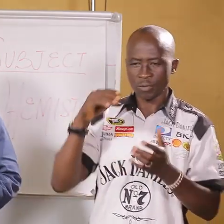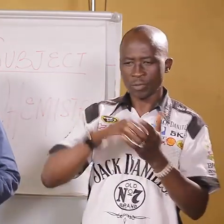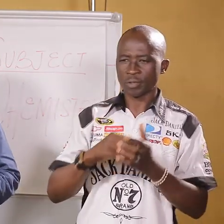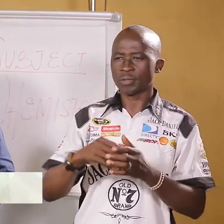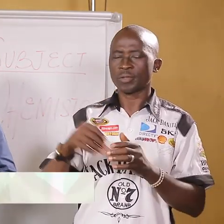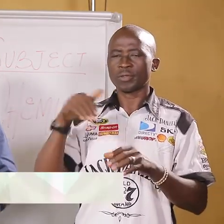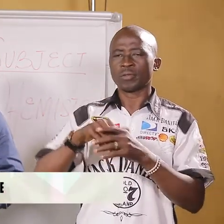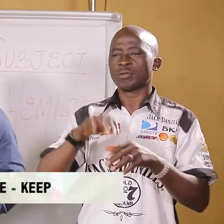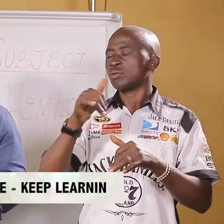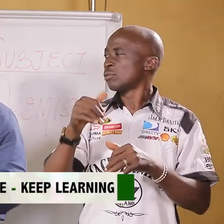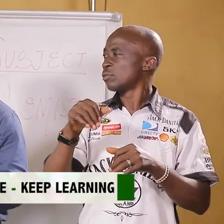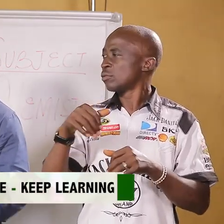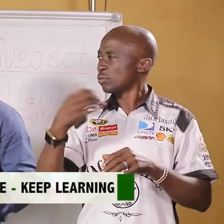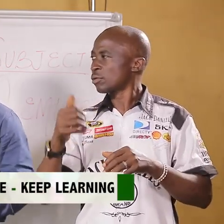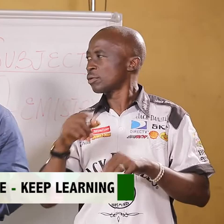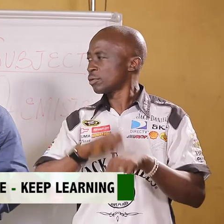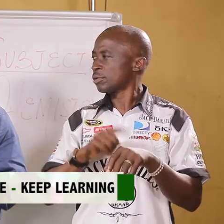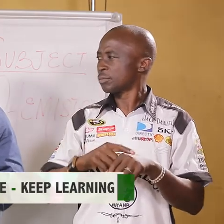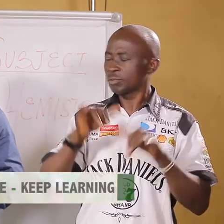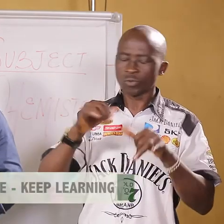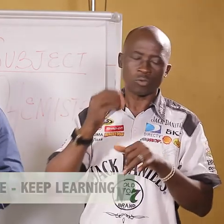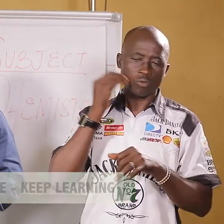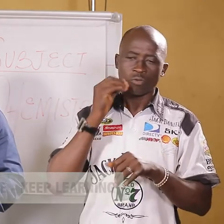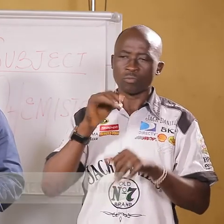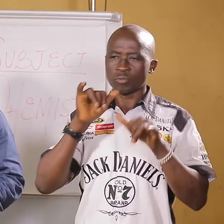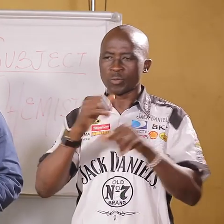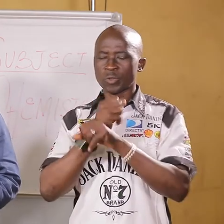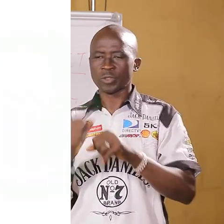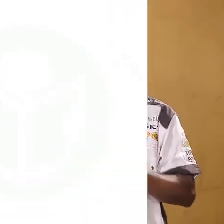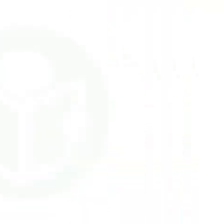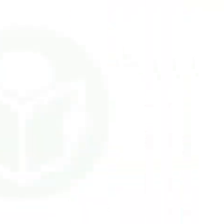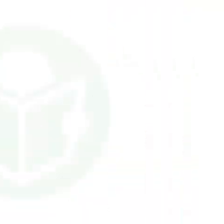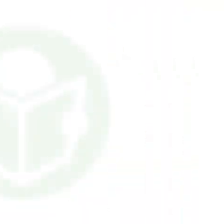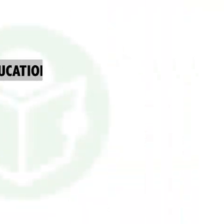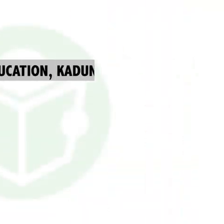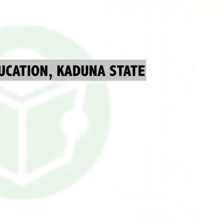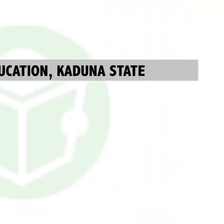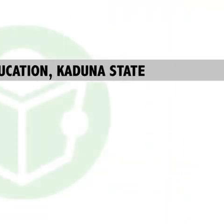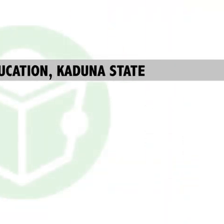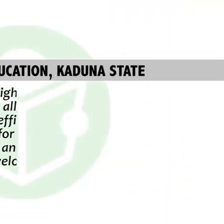class. Remember to stay safe, stay at home, and keep learning. Have a wonderful day.